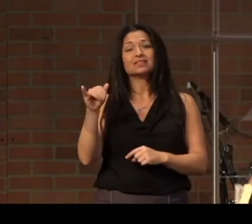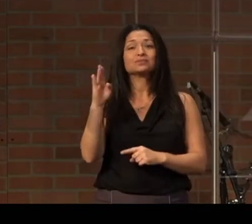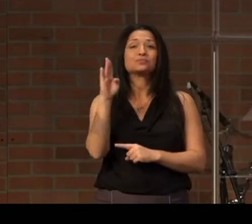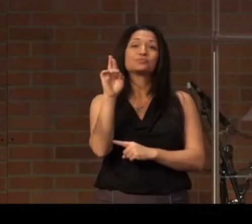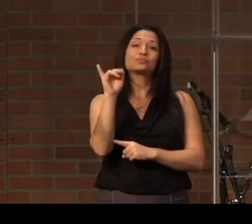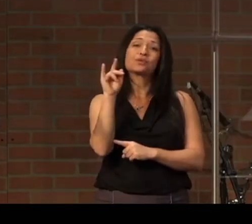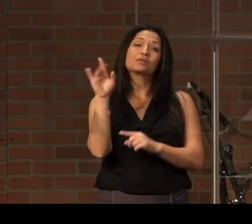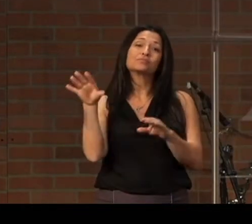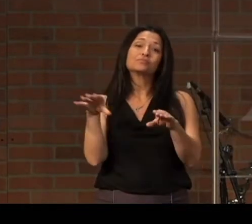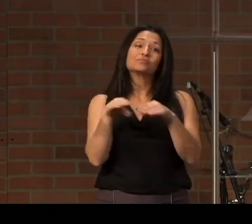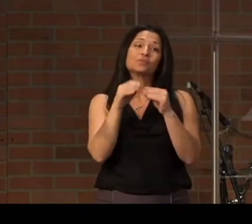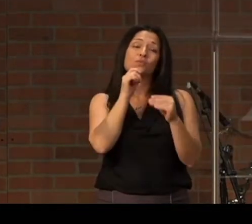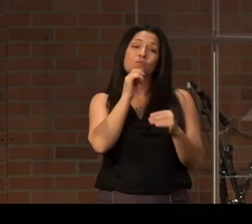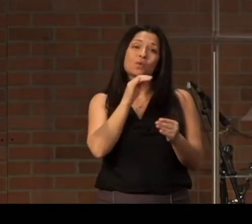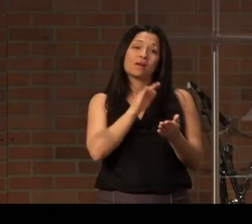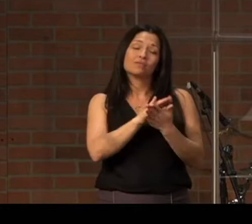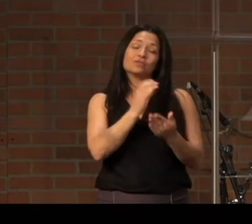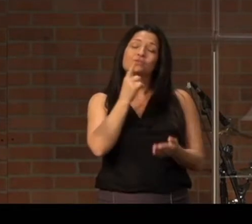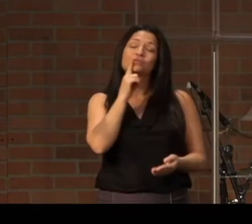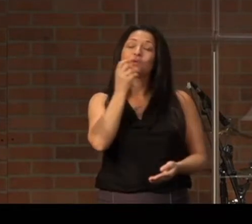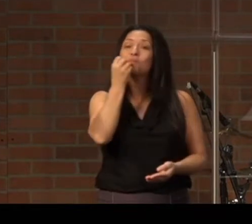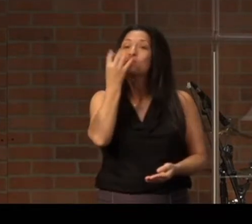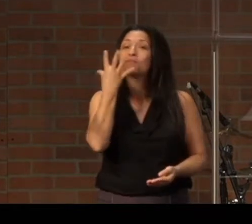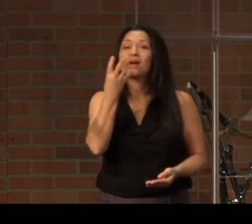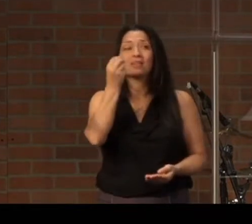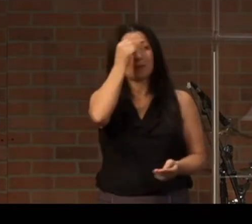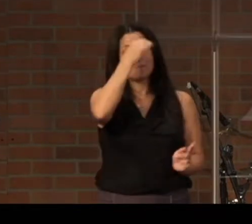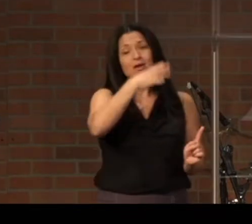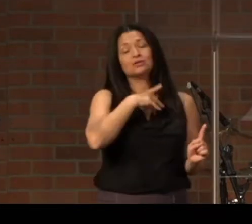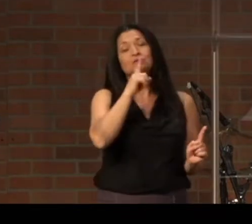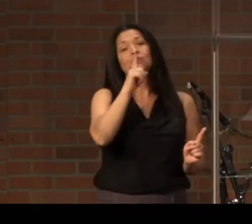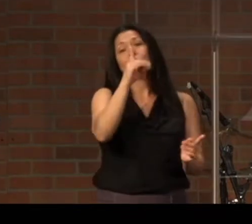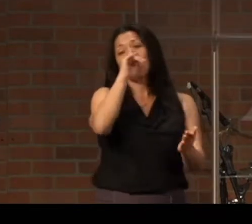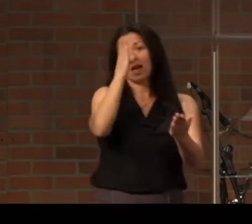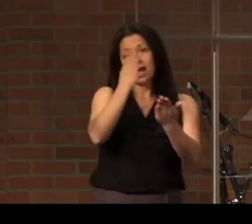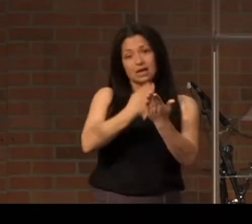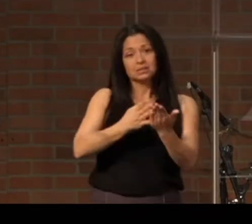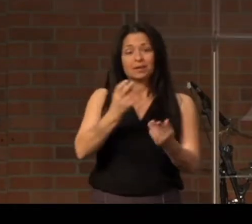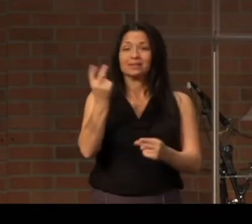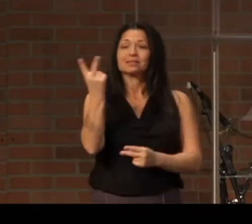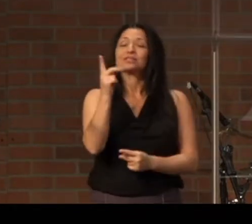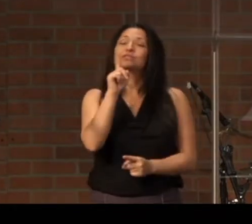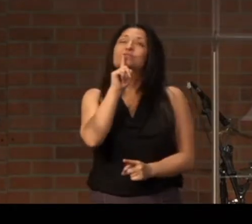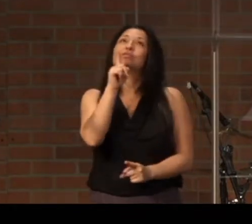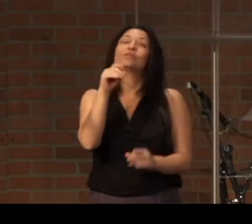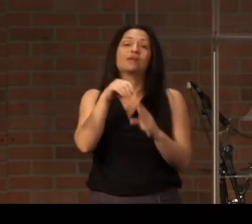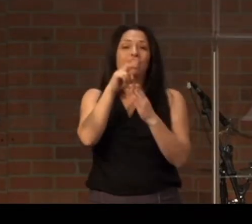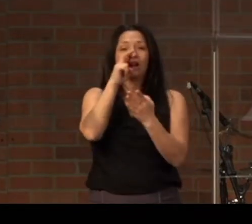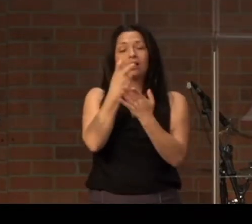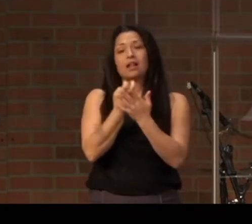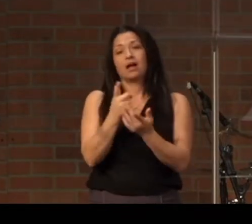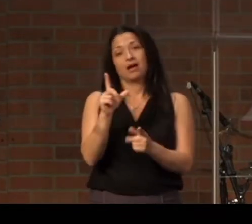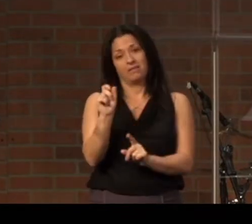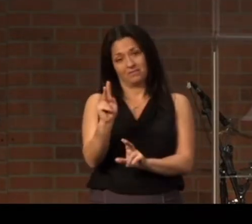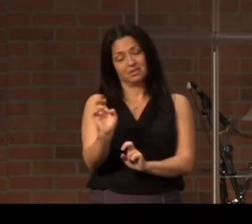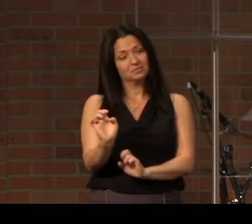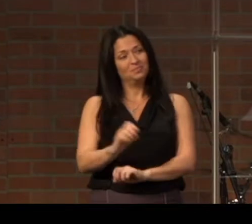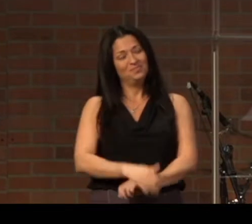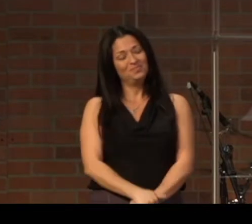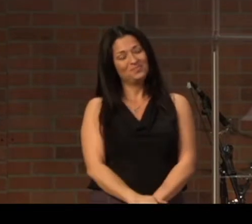beautiful, and the groom was so handsome, and they were so in love.